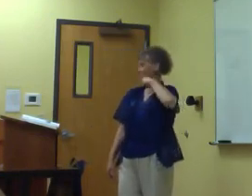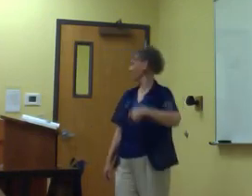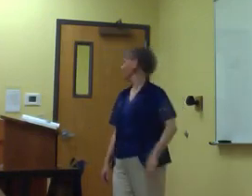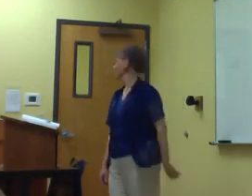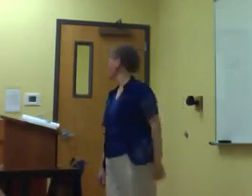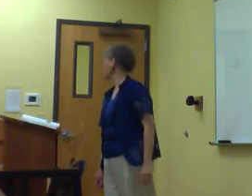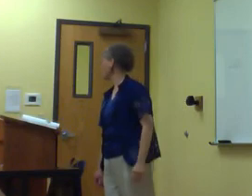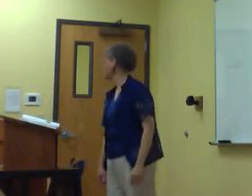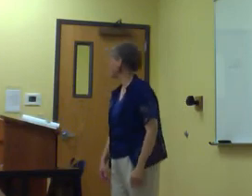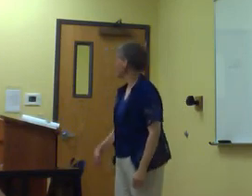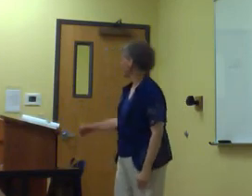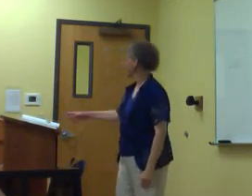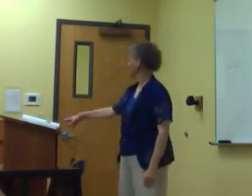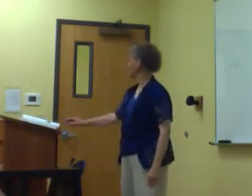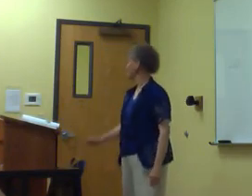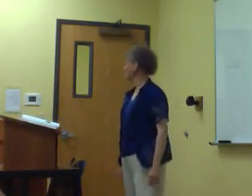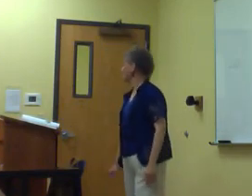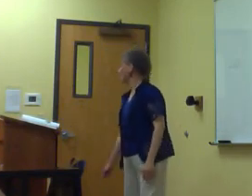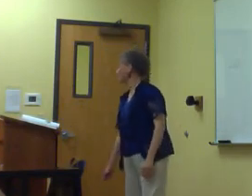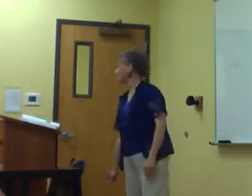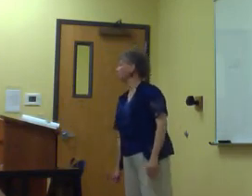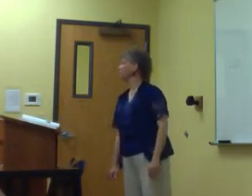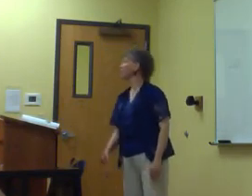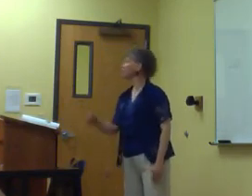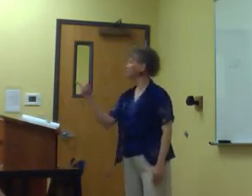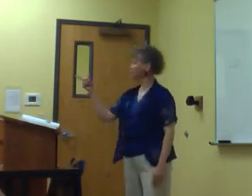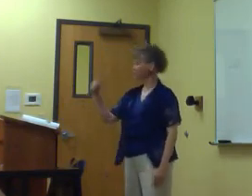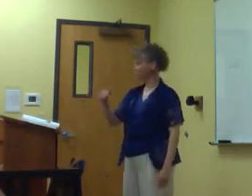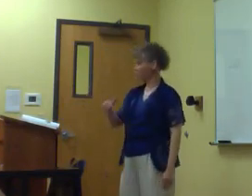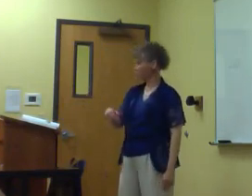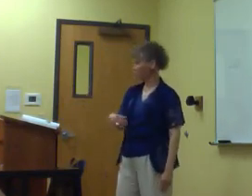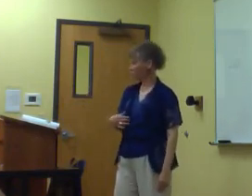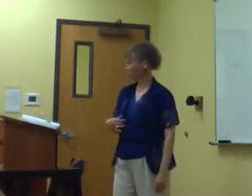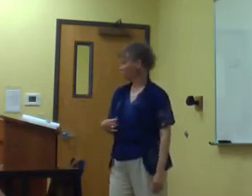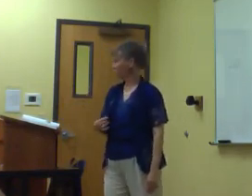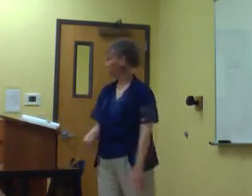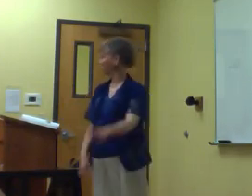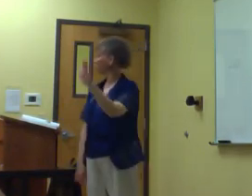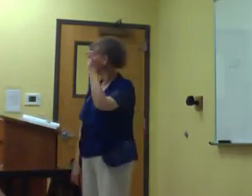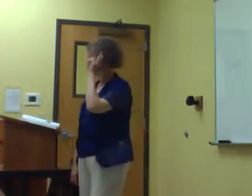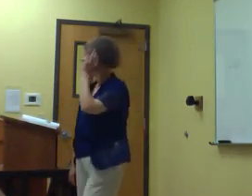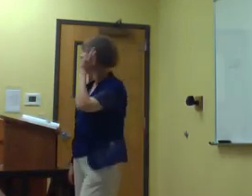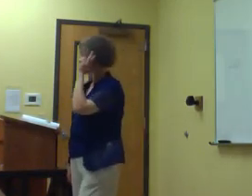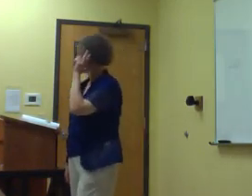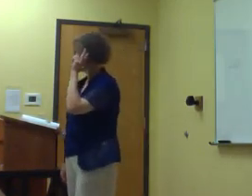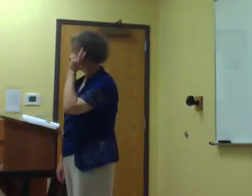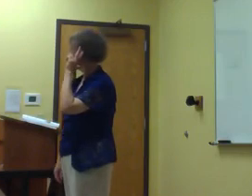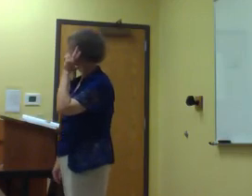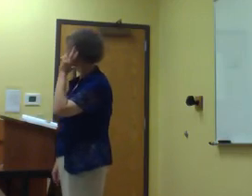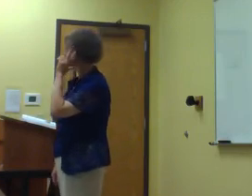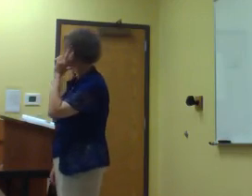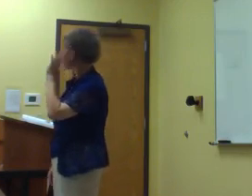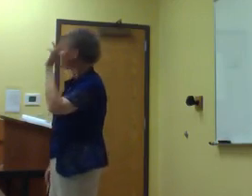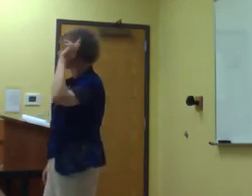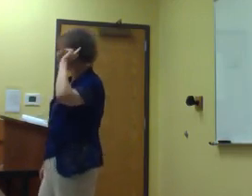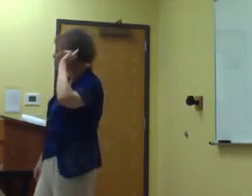Apple. Okay, down at 102, bottom. When you say, when you can listen, do you have to not motion it, or can you just? It could be